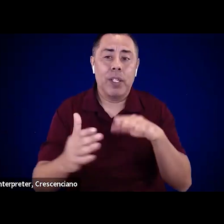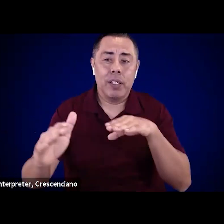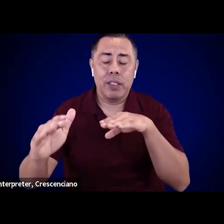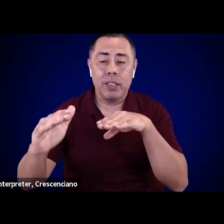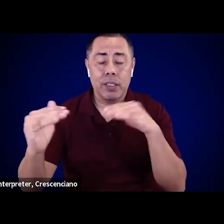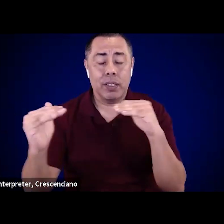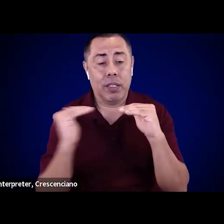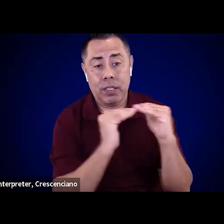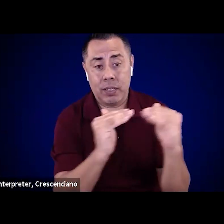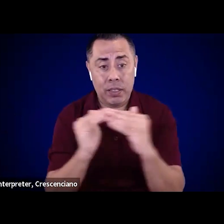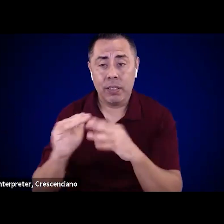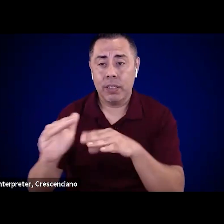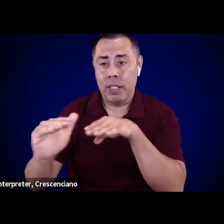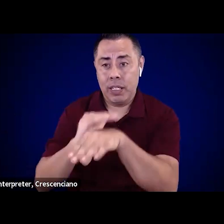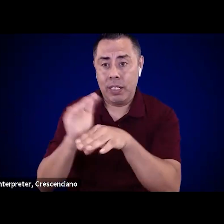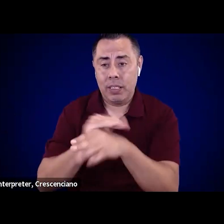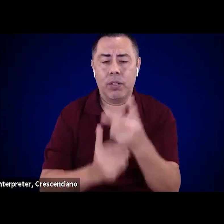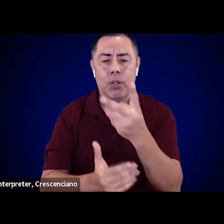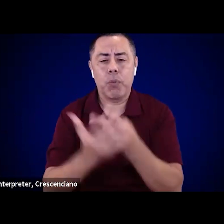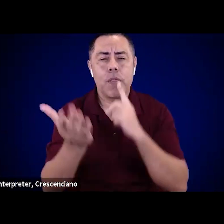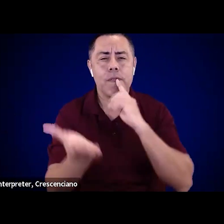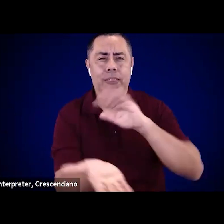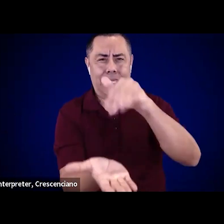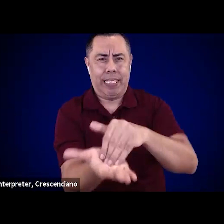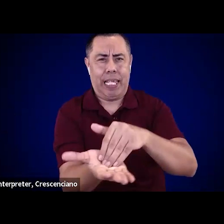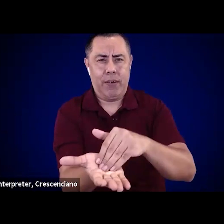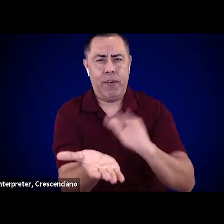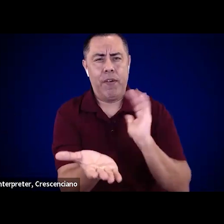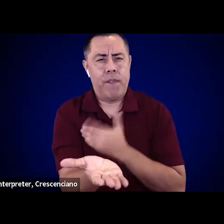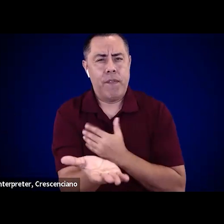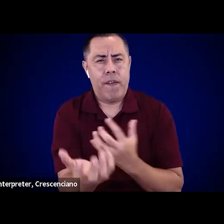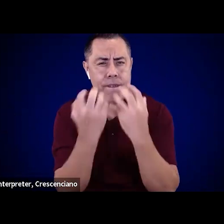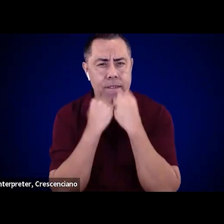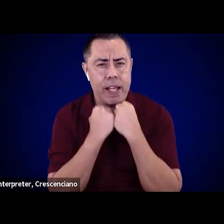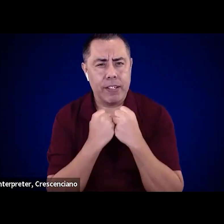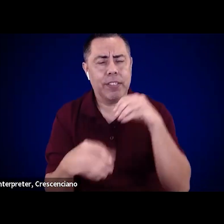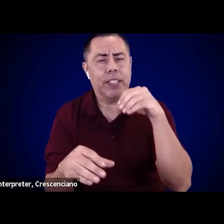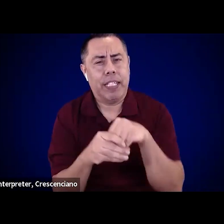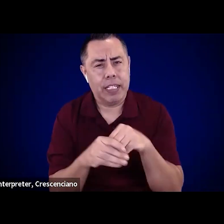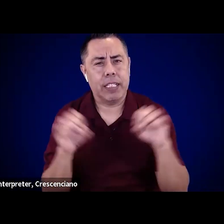our core values in the profession of emergency management.